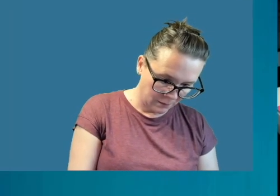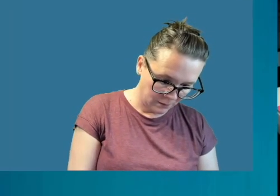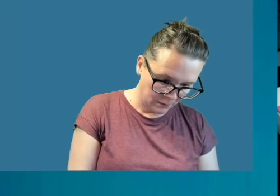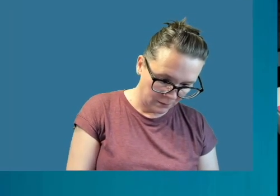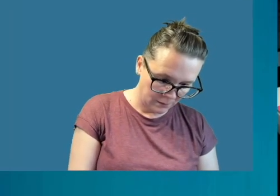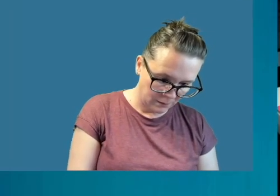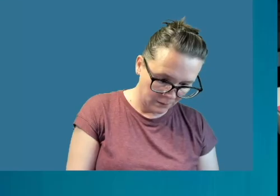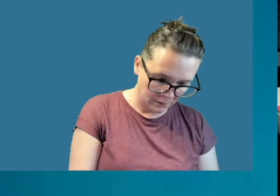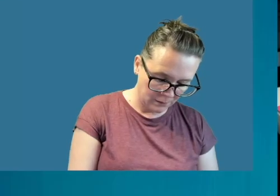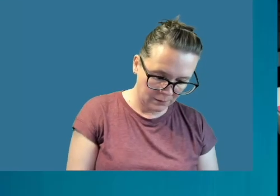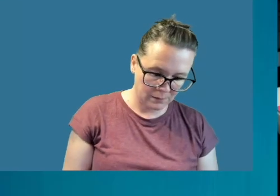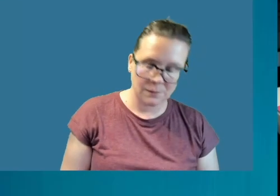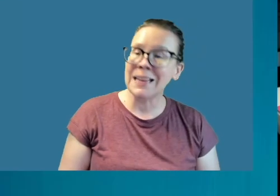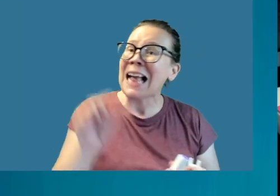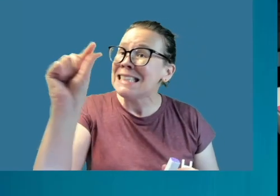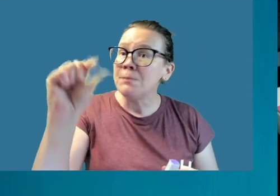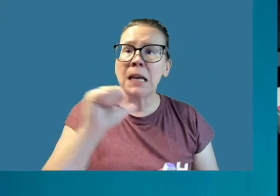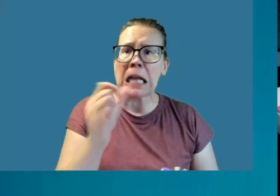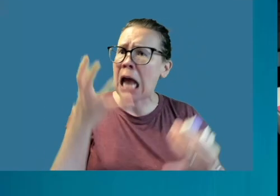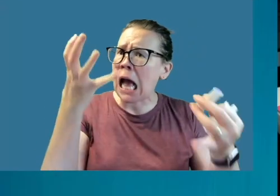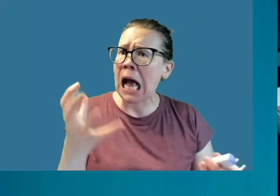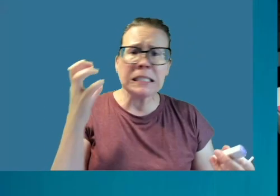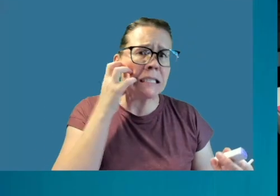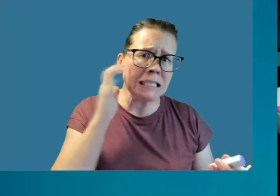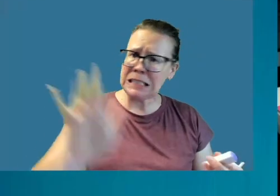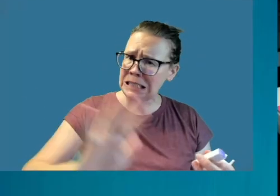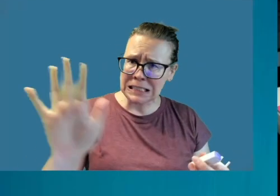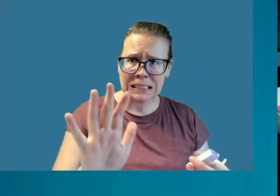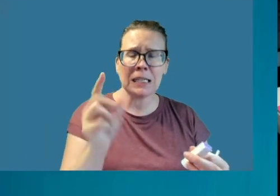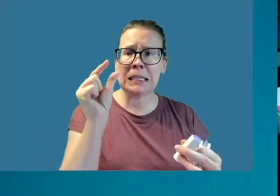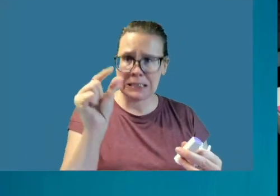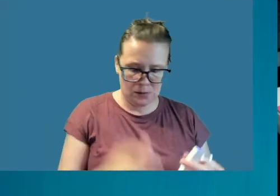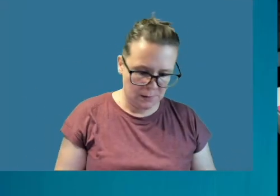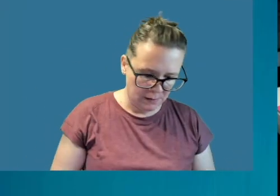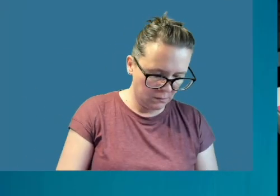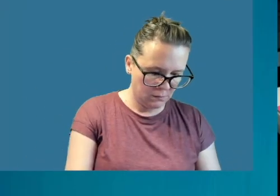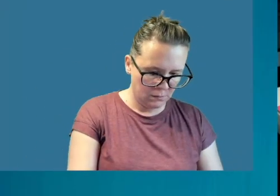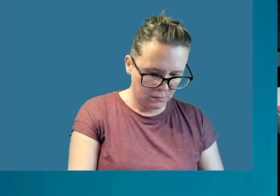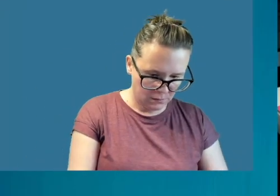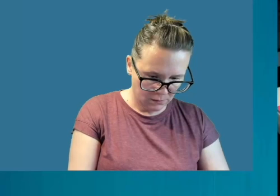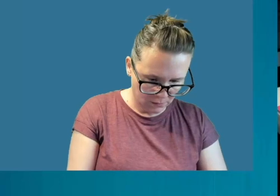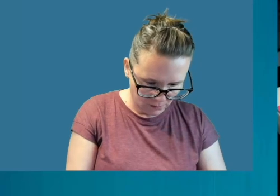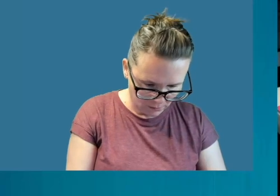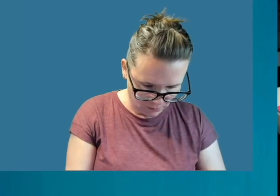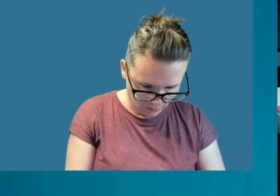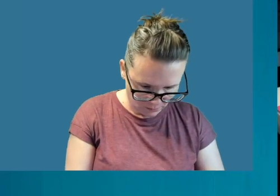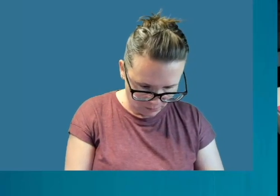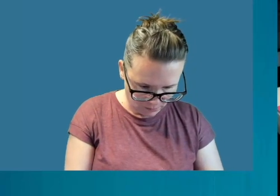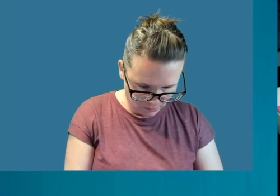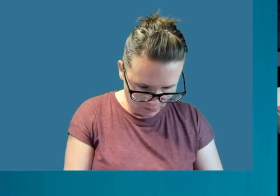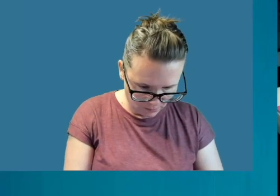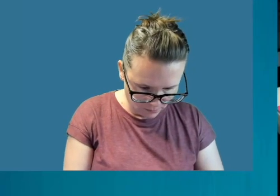have space for the seam allowance. Again, with the glue, just a little bit. Don't apply it too heavily.